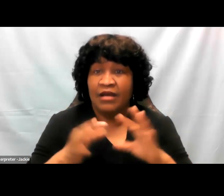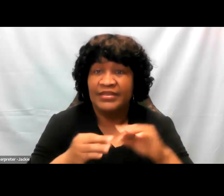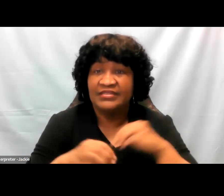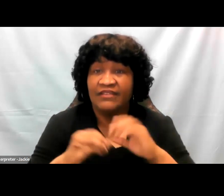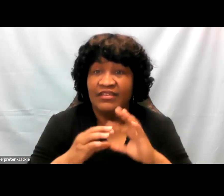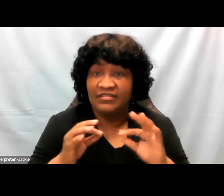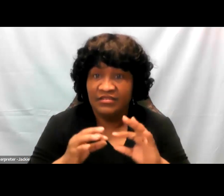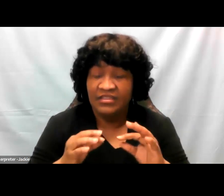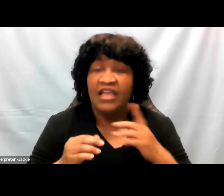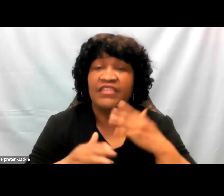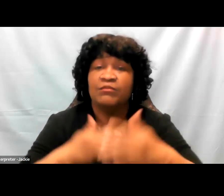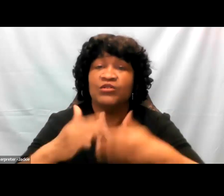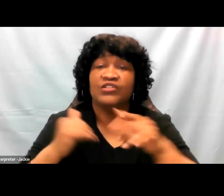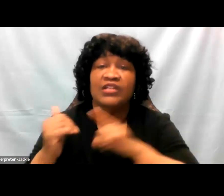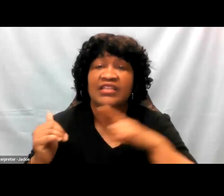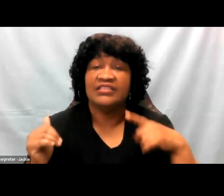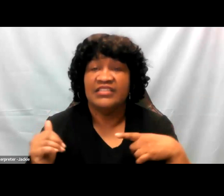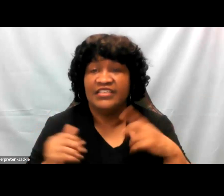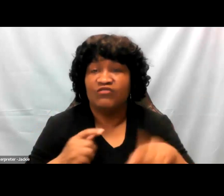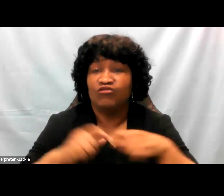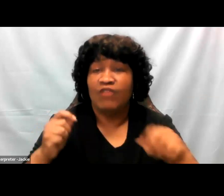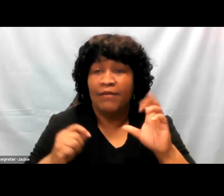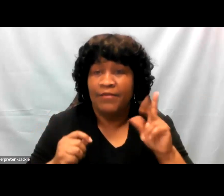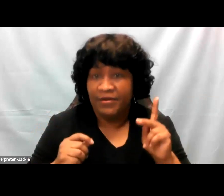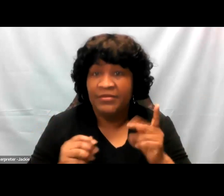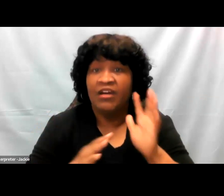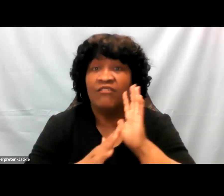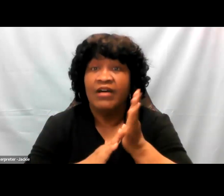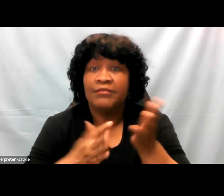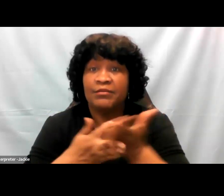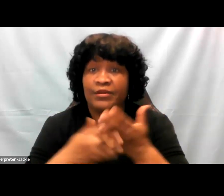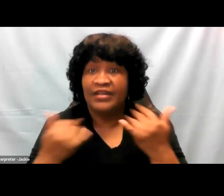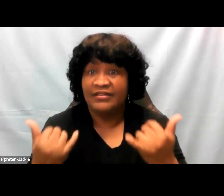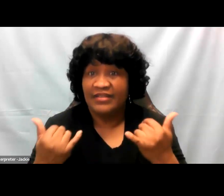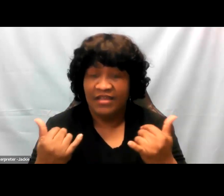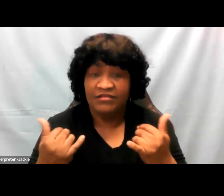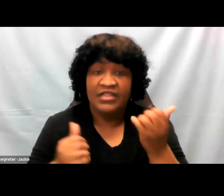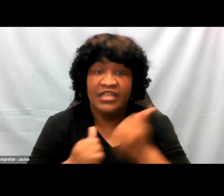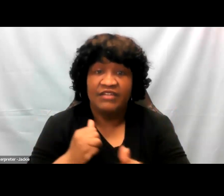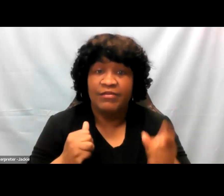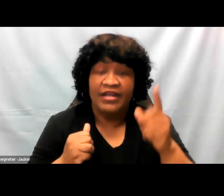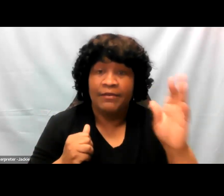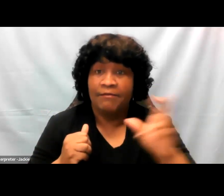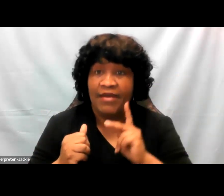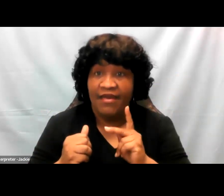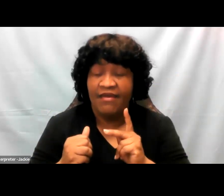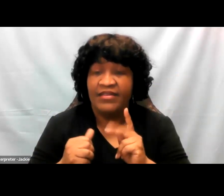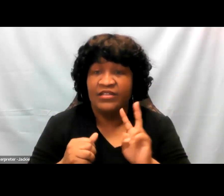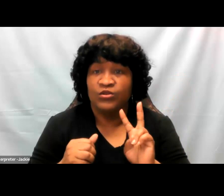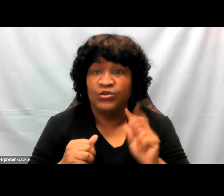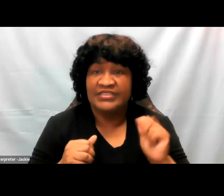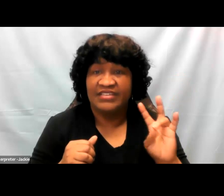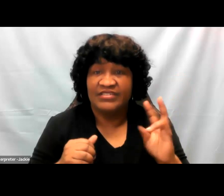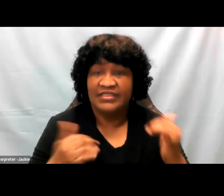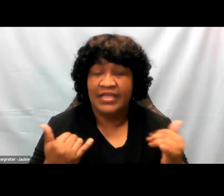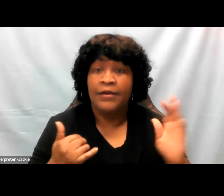discussion, and then we'll move into our legislative wrap up. Sound good? Okay, so everybody, if you could be back on screen, it's 2:17 right